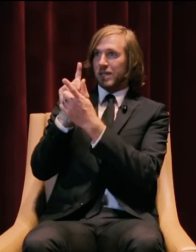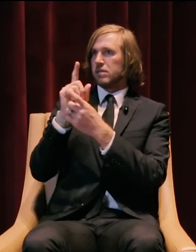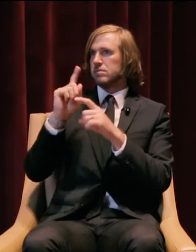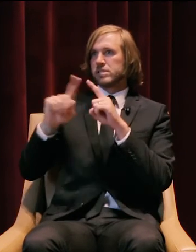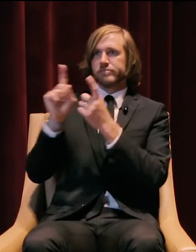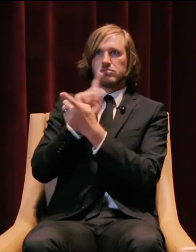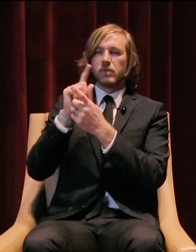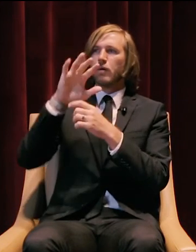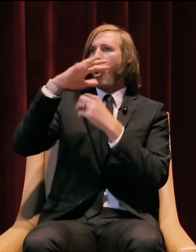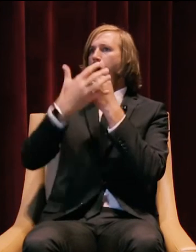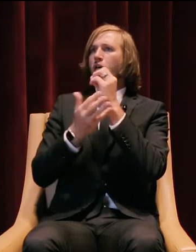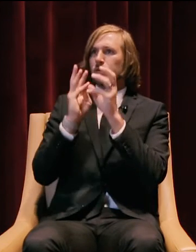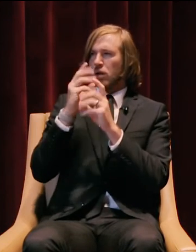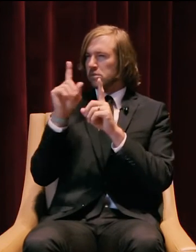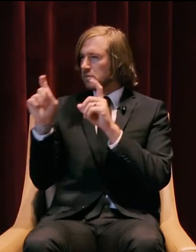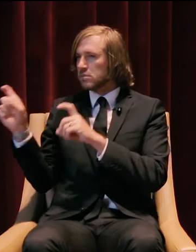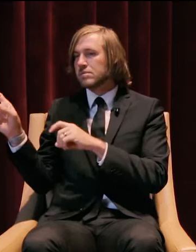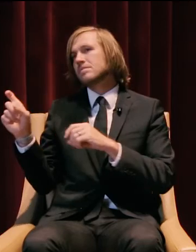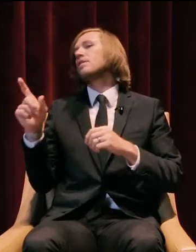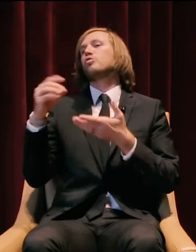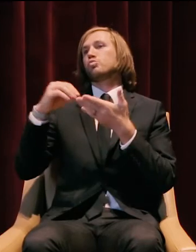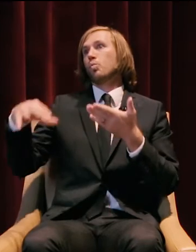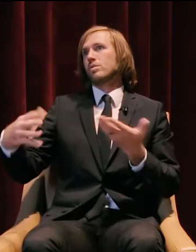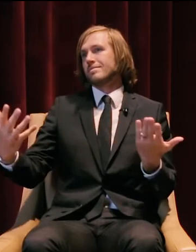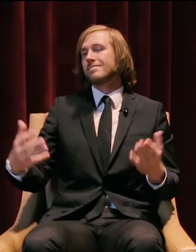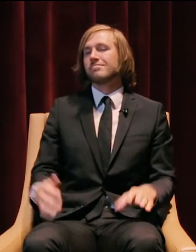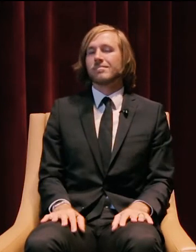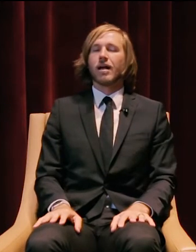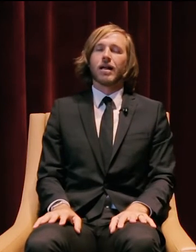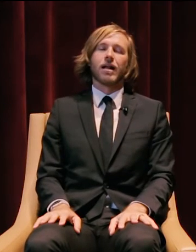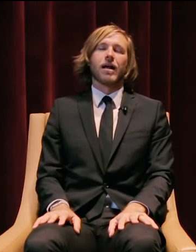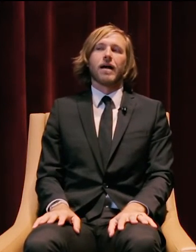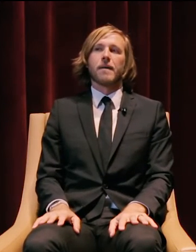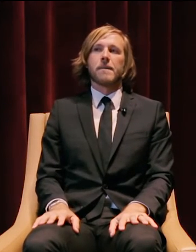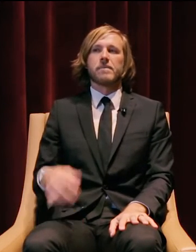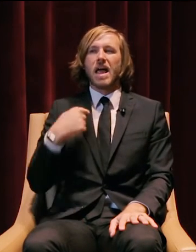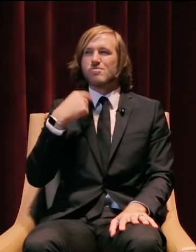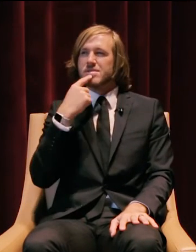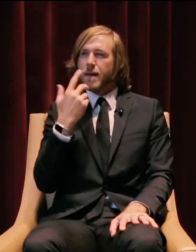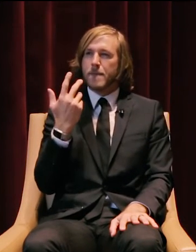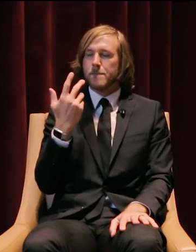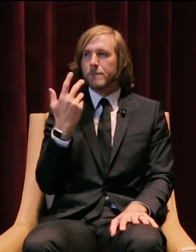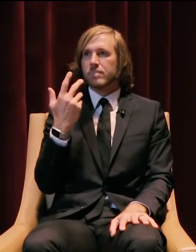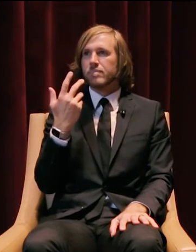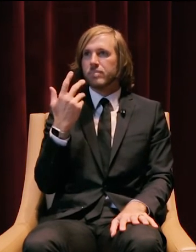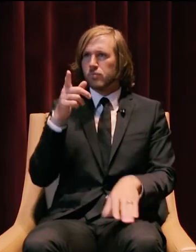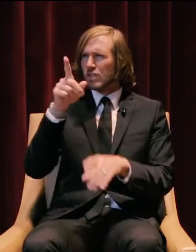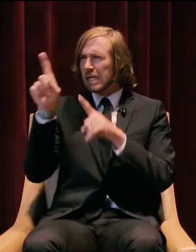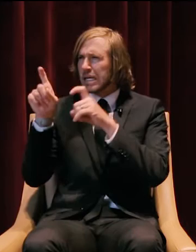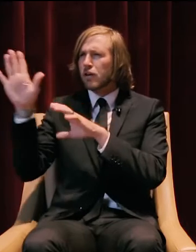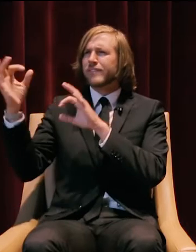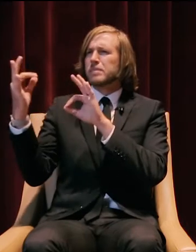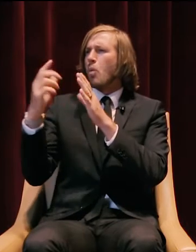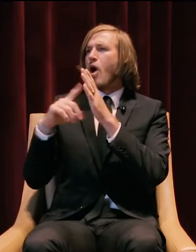over the world, and these students. And I would say, get some impact, get